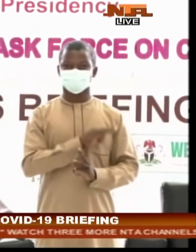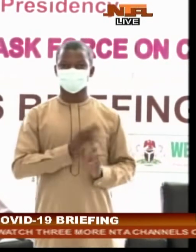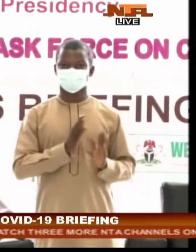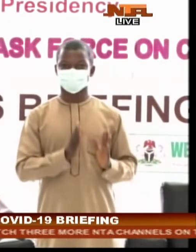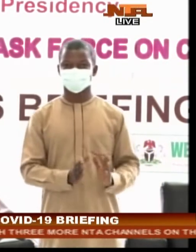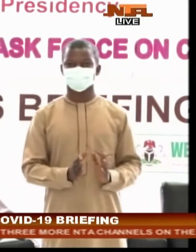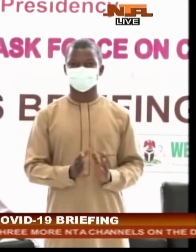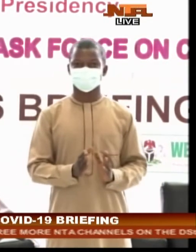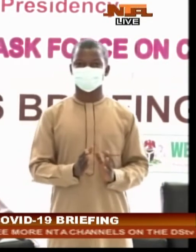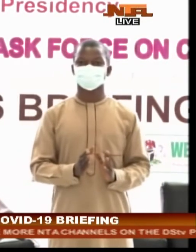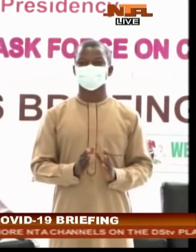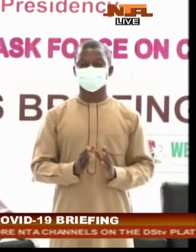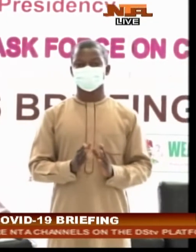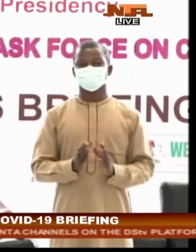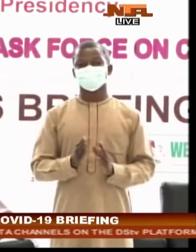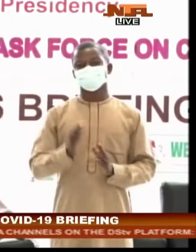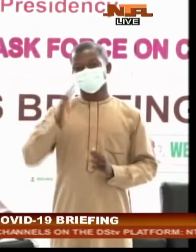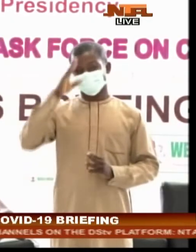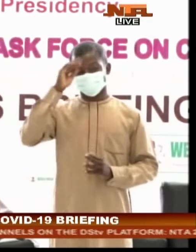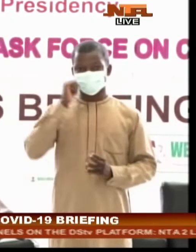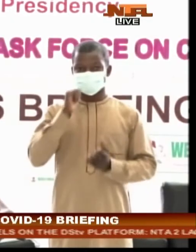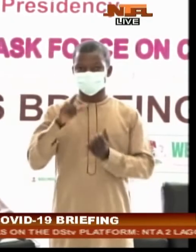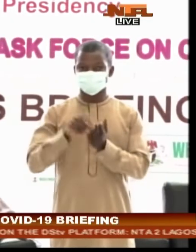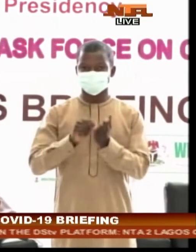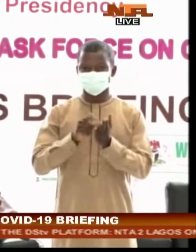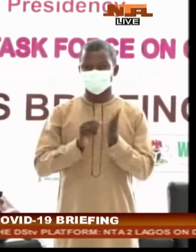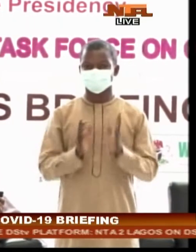distinguished ladies and gentlemen of the press,